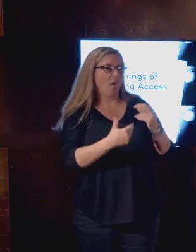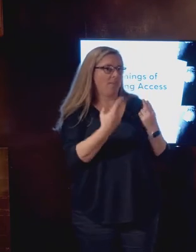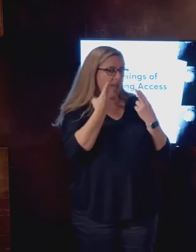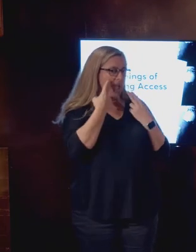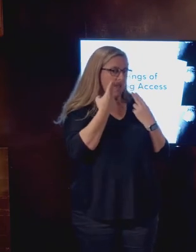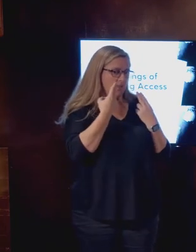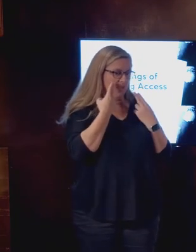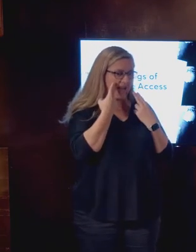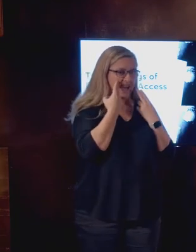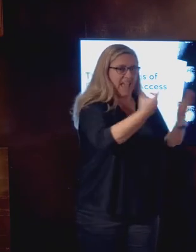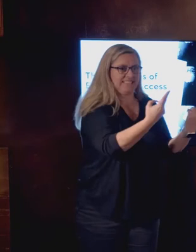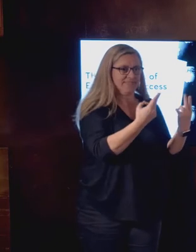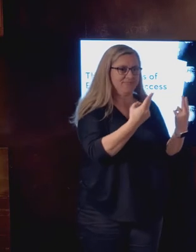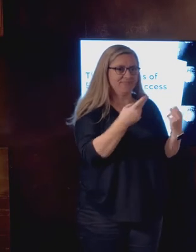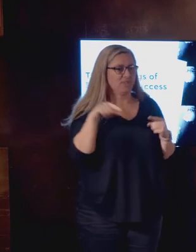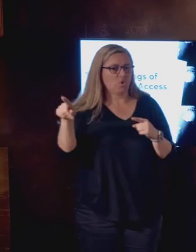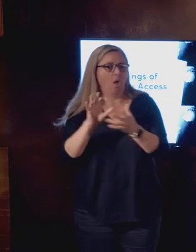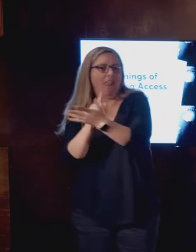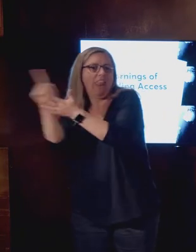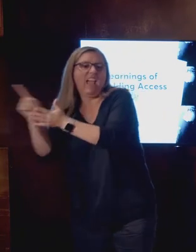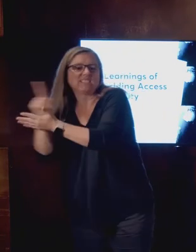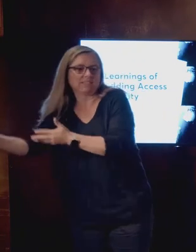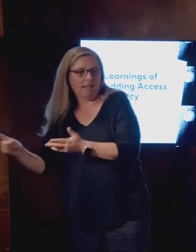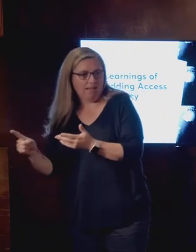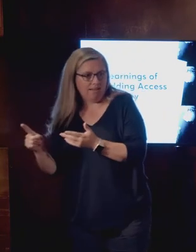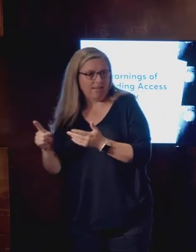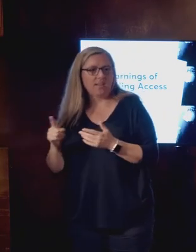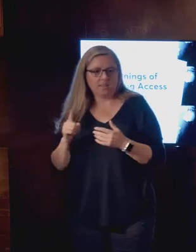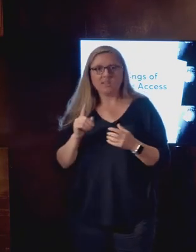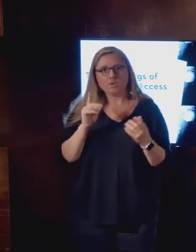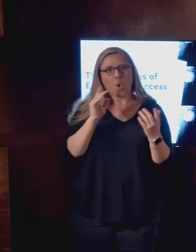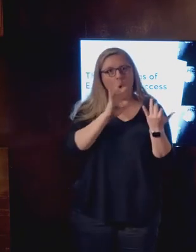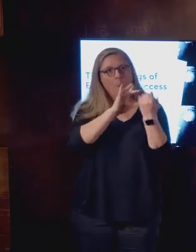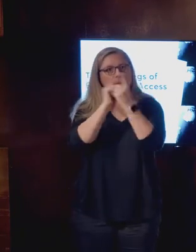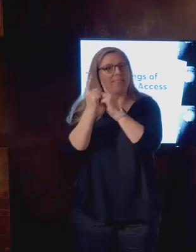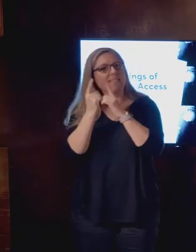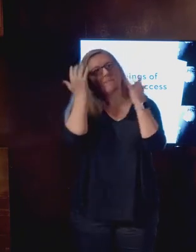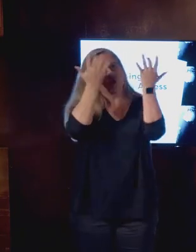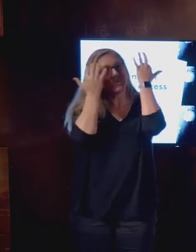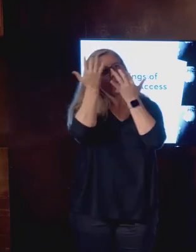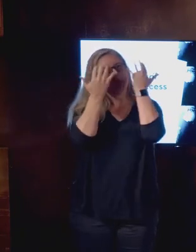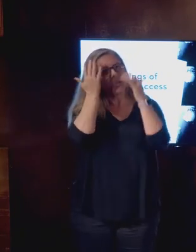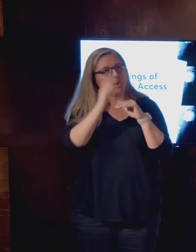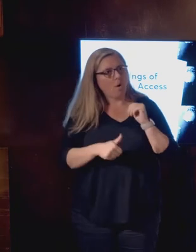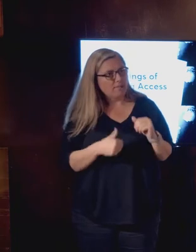Auslan speakers as opposed to learning Auslan later in life. So that was things for us to think about.